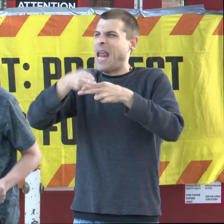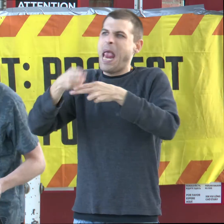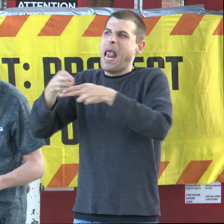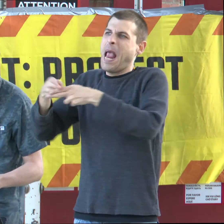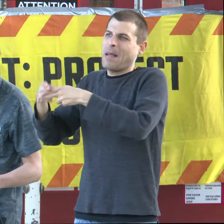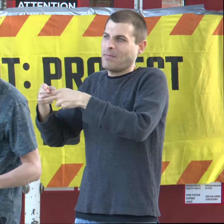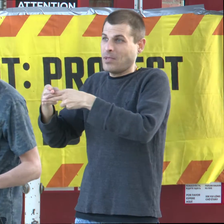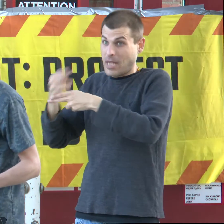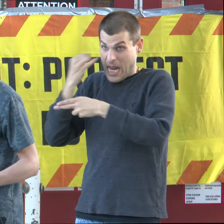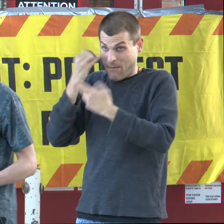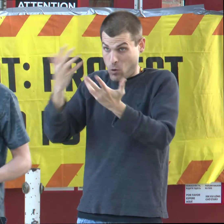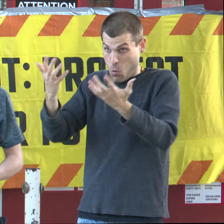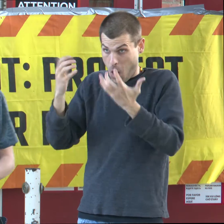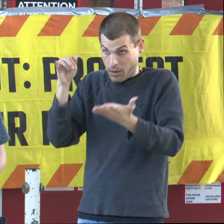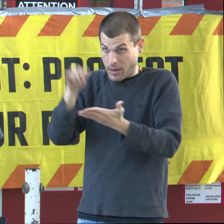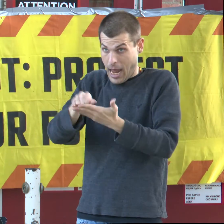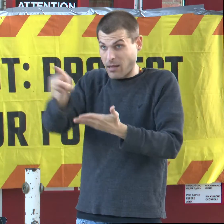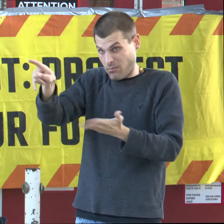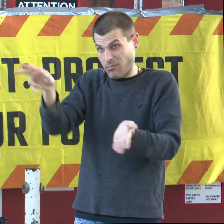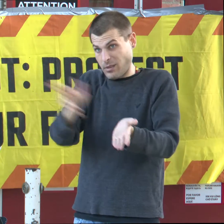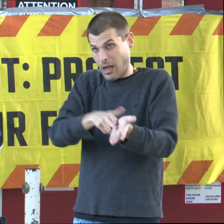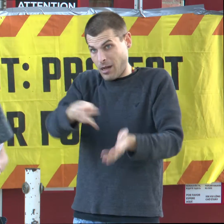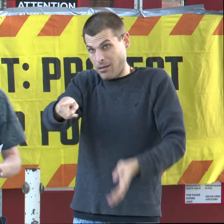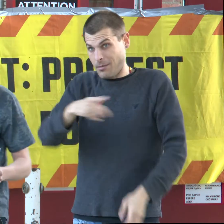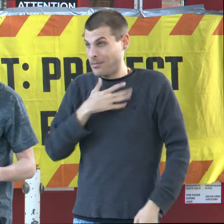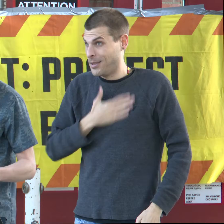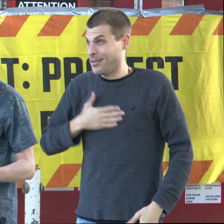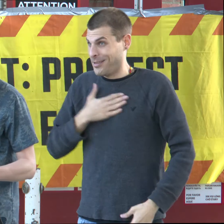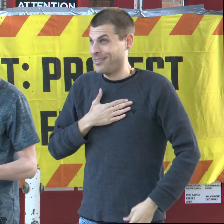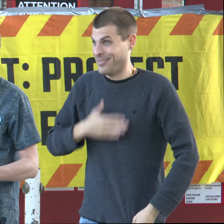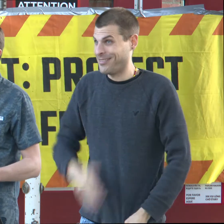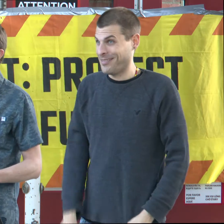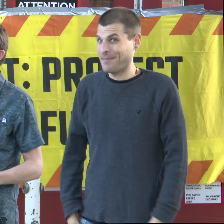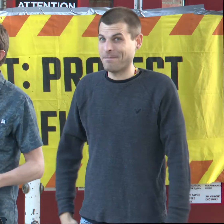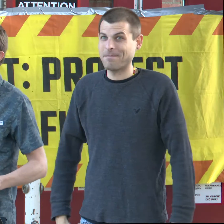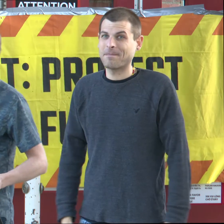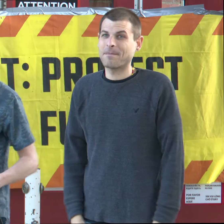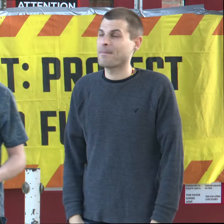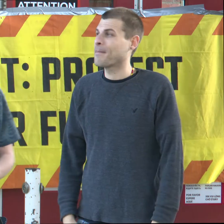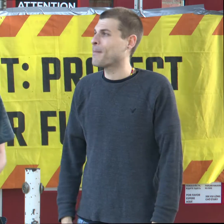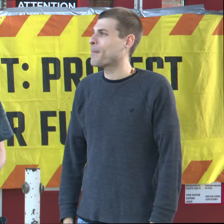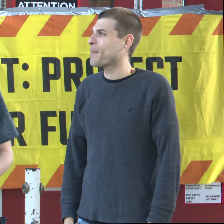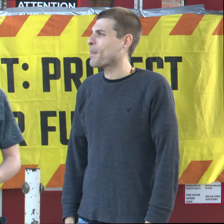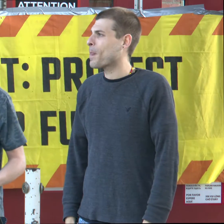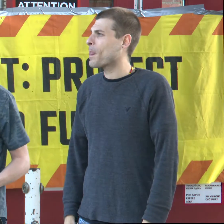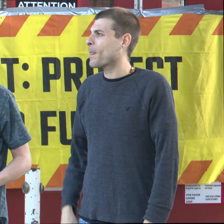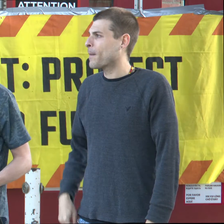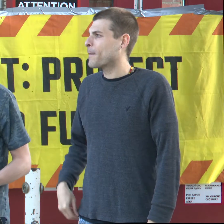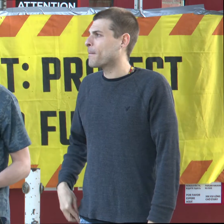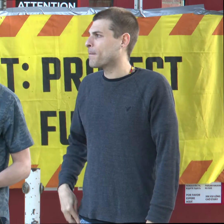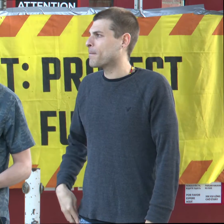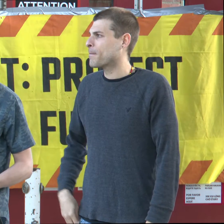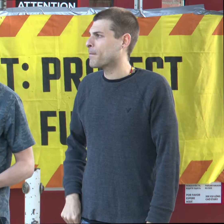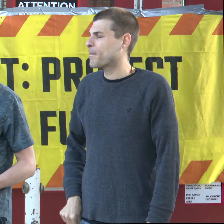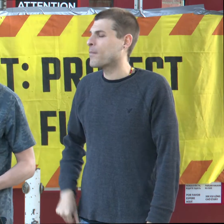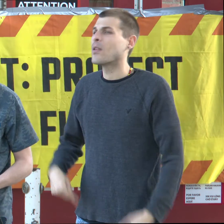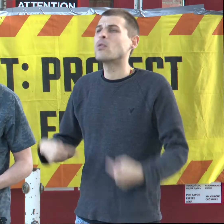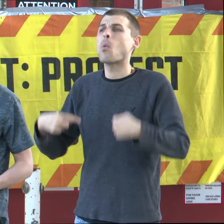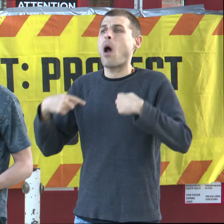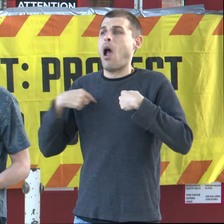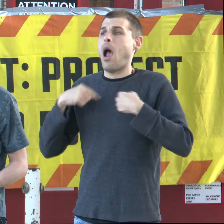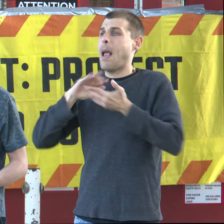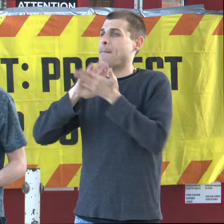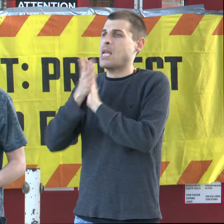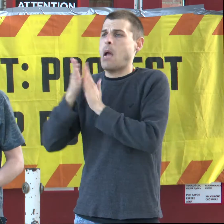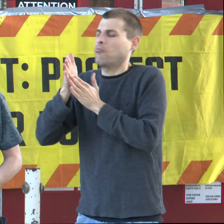please stop widening freeways, we'd really appreciate you signing that as well. One of the things that radicalized me about the Oregon